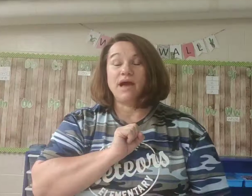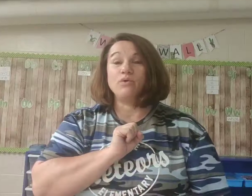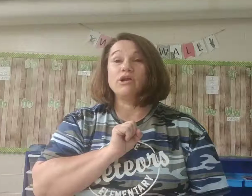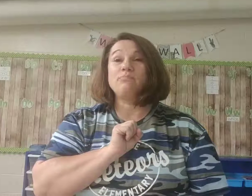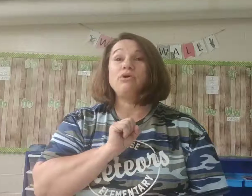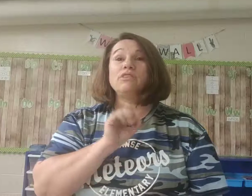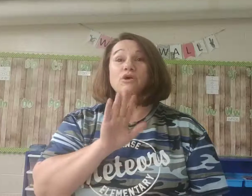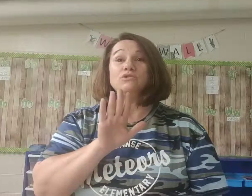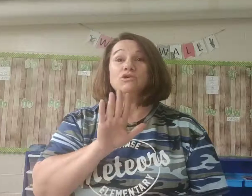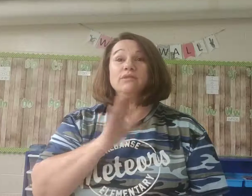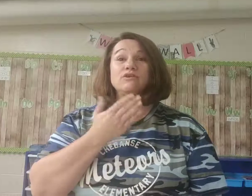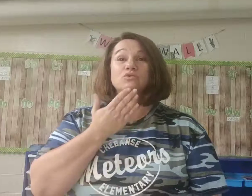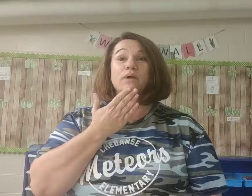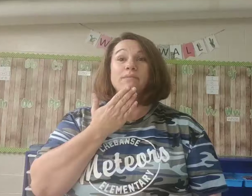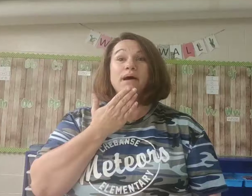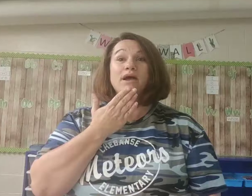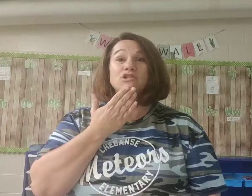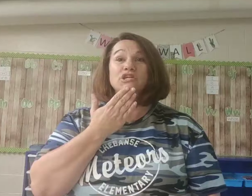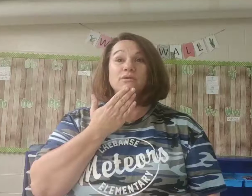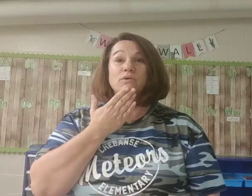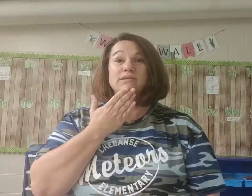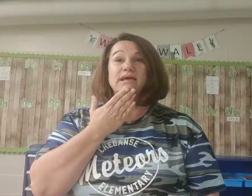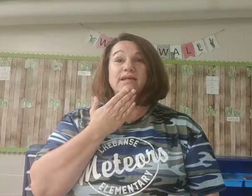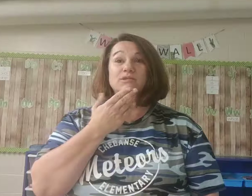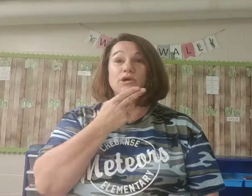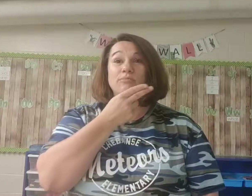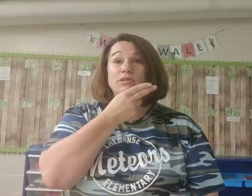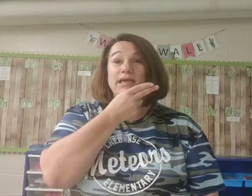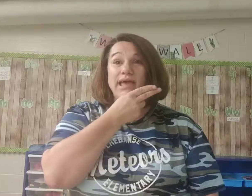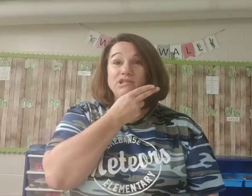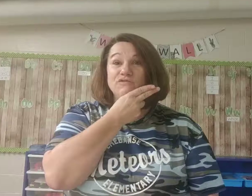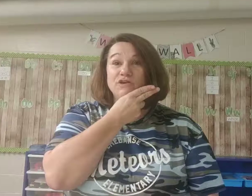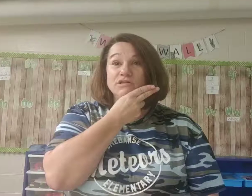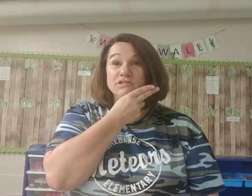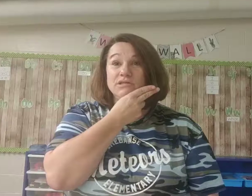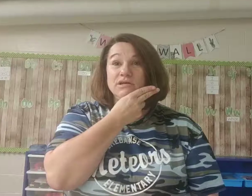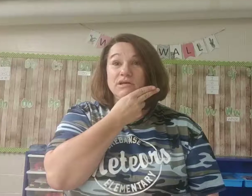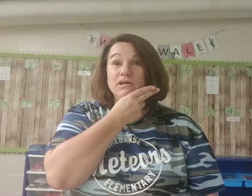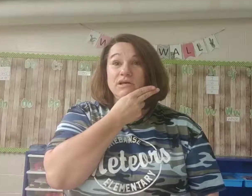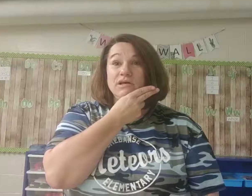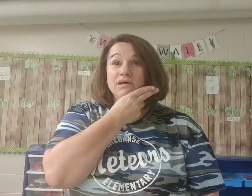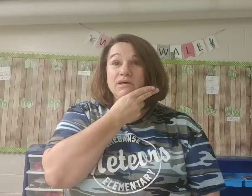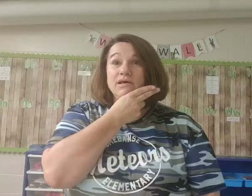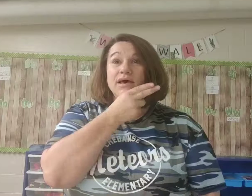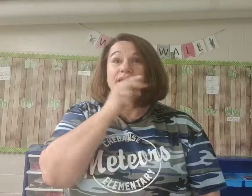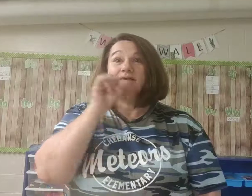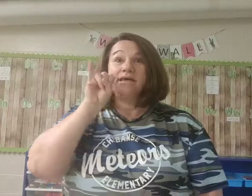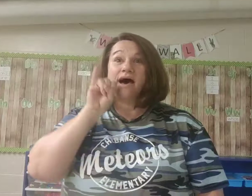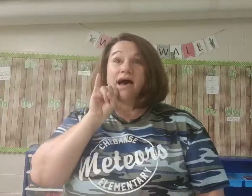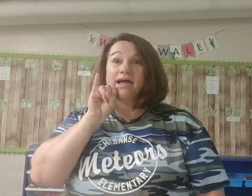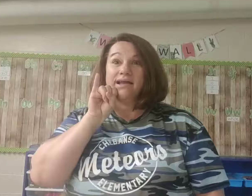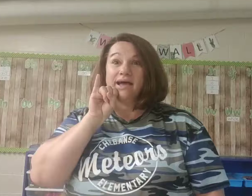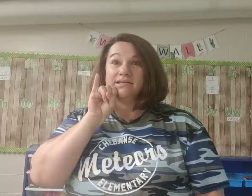that. We're going to put those two letters right by our chin when we say it. So we're going to put the H first and then the I